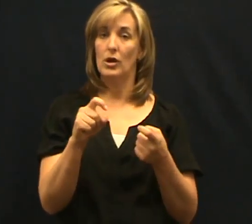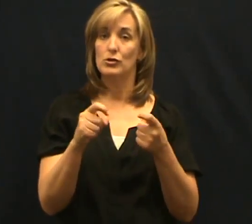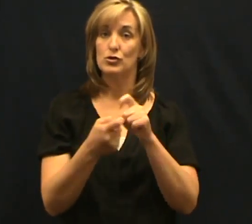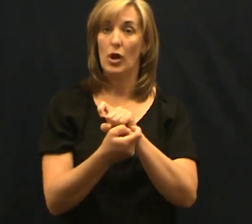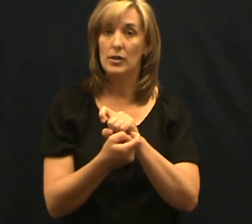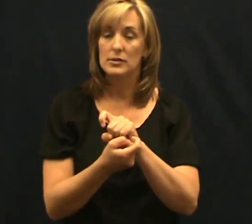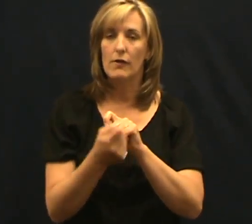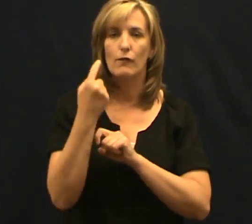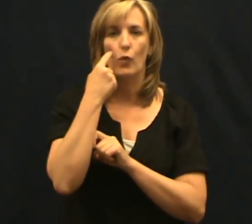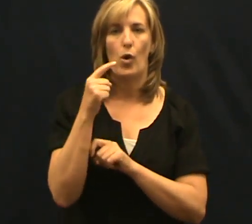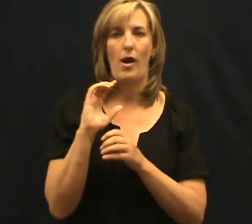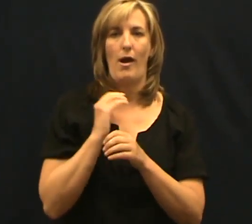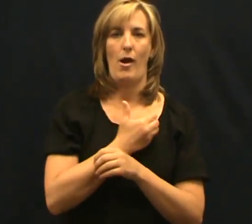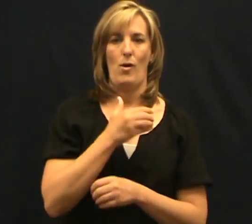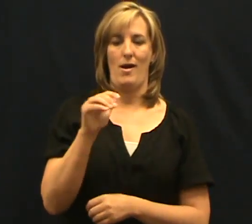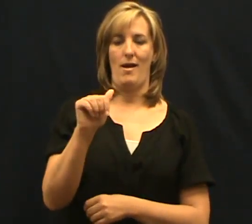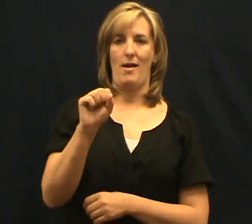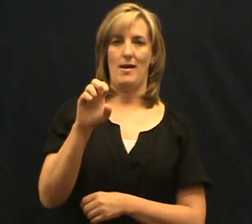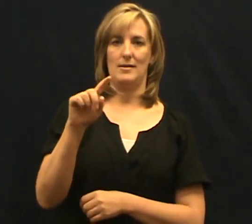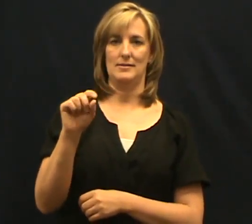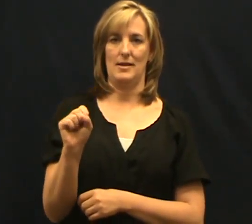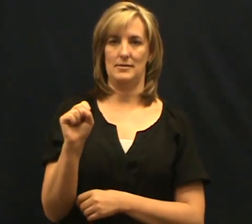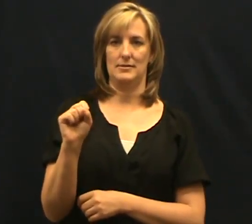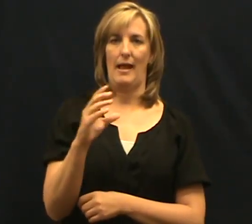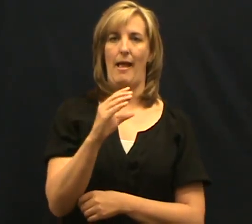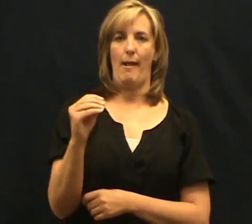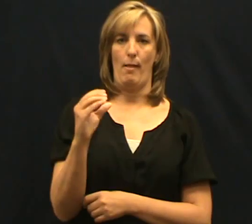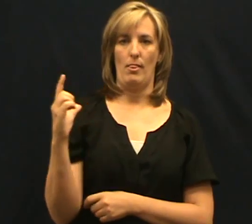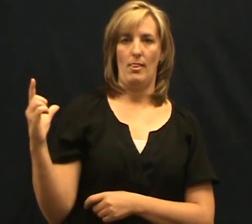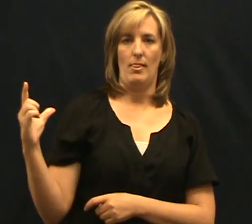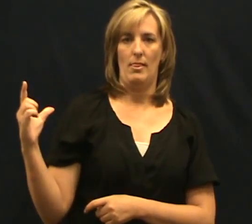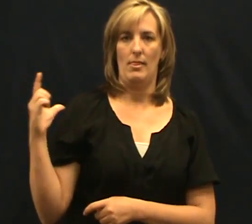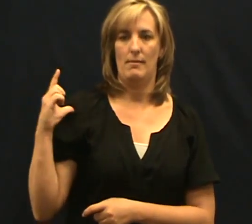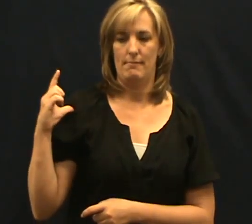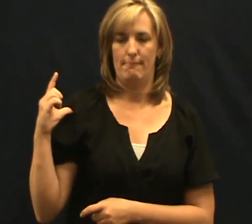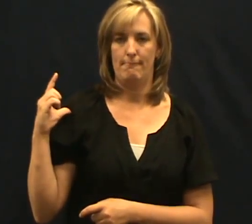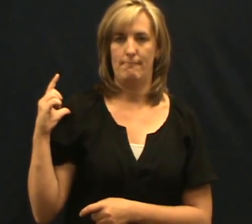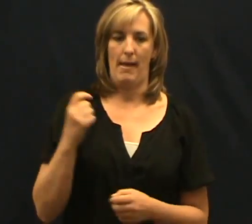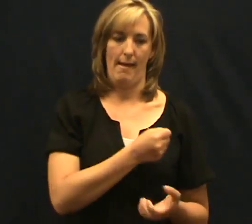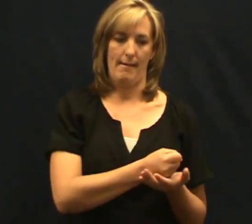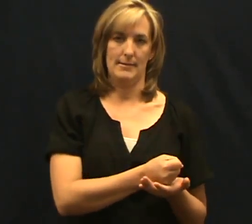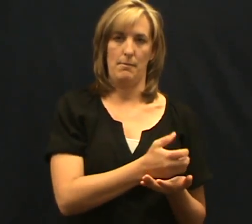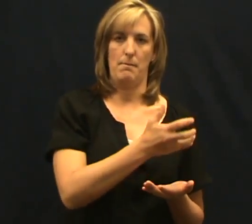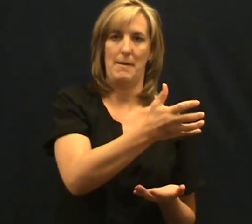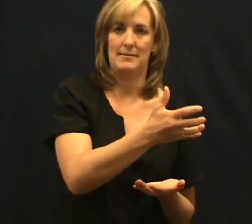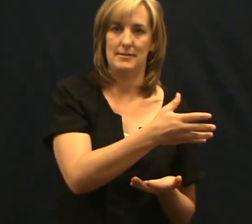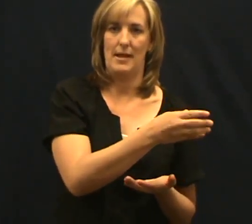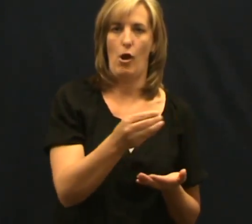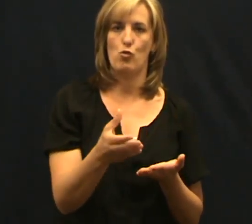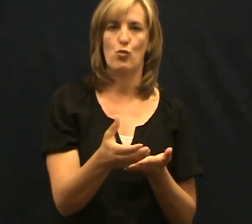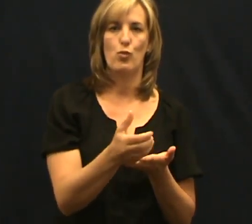and liabilities, and then our expenses and revenues. And so but they never involve cash.